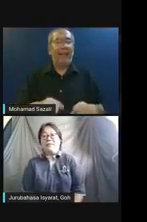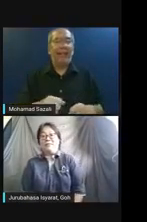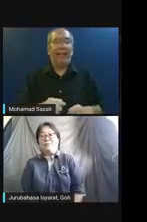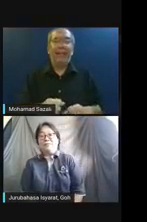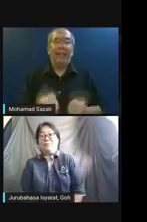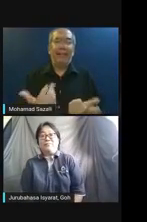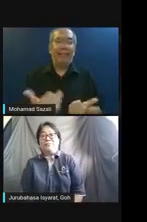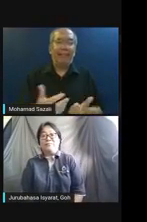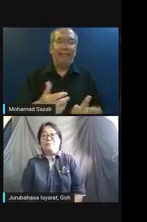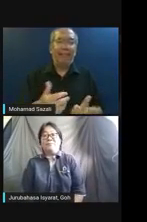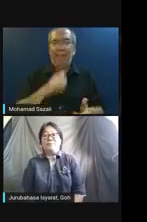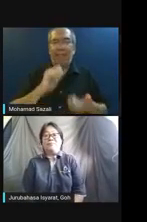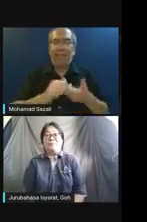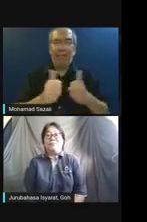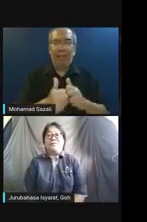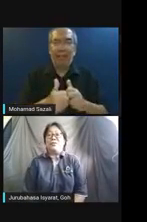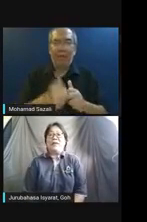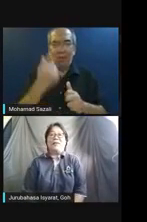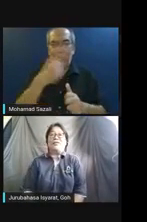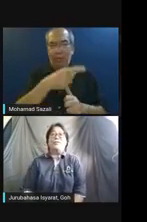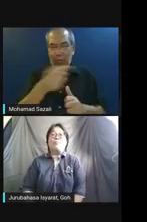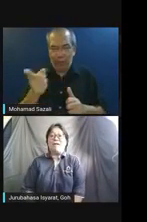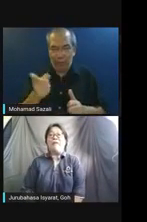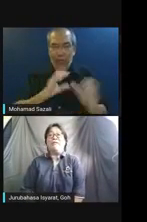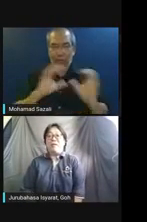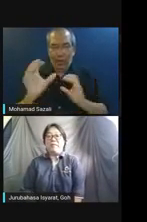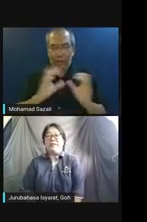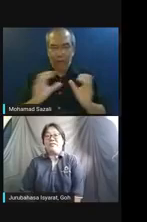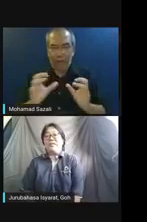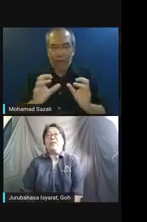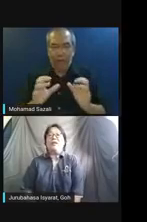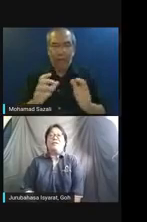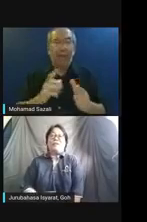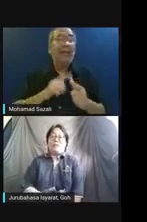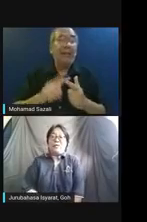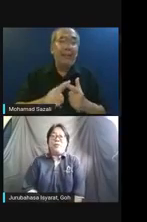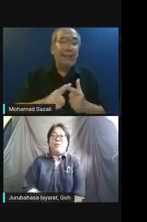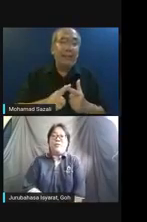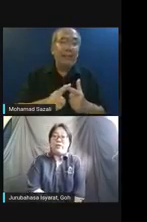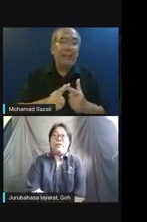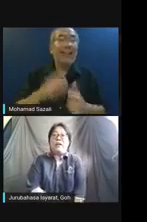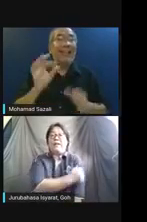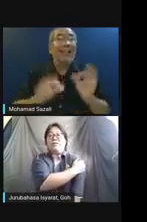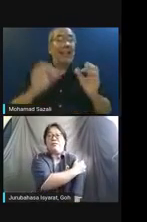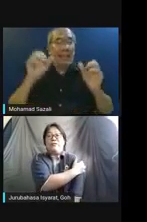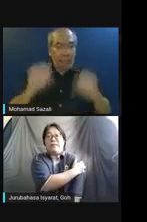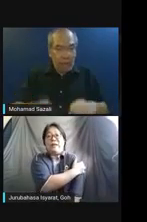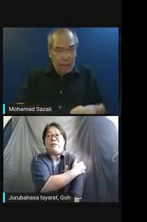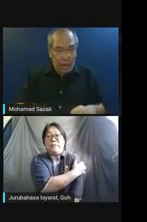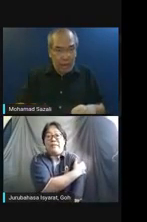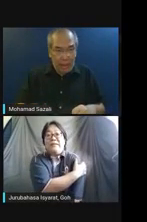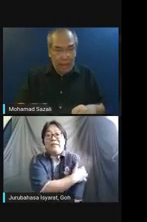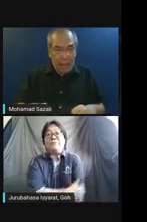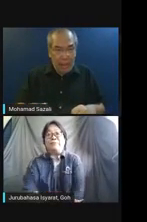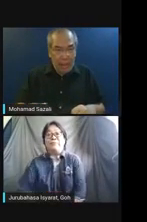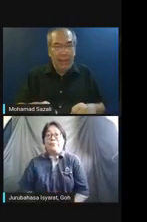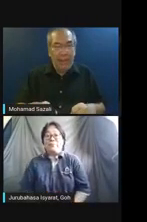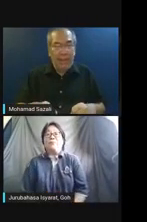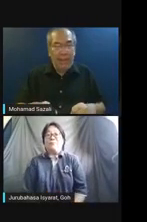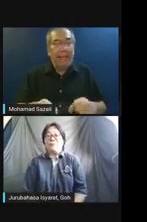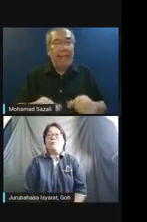easy. So there is no barrier of communication with you, and also with the deaf community.